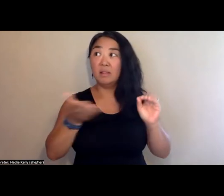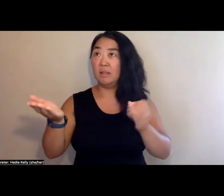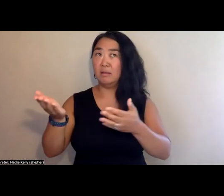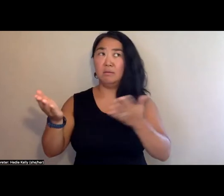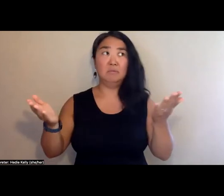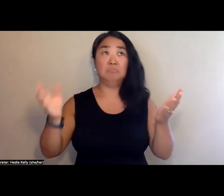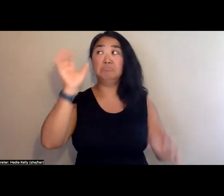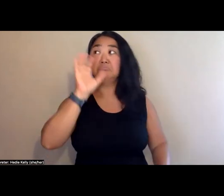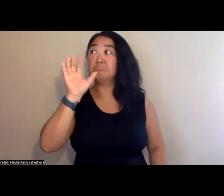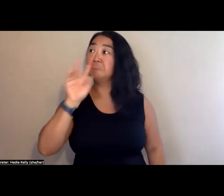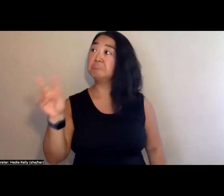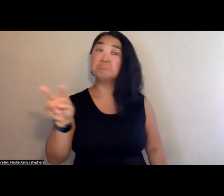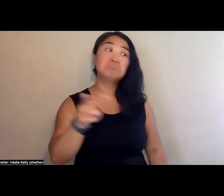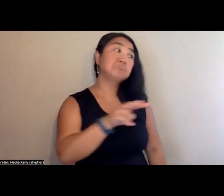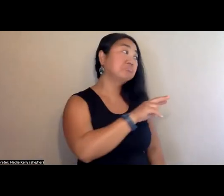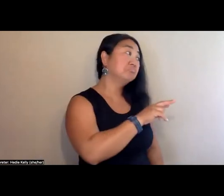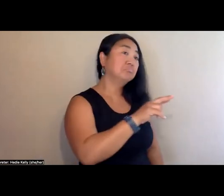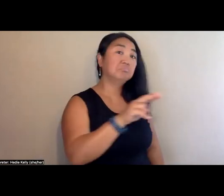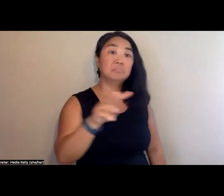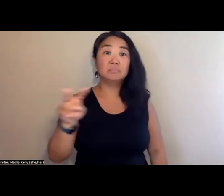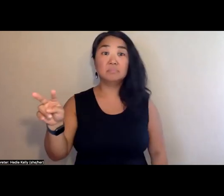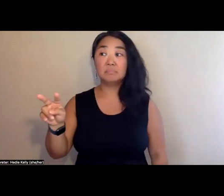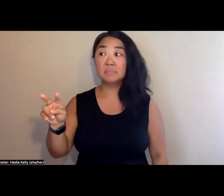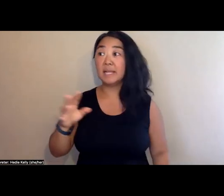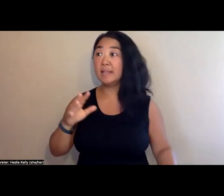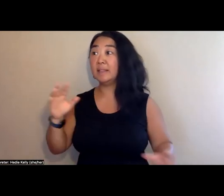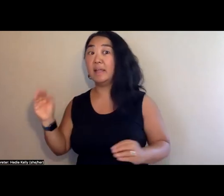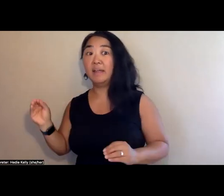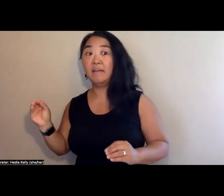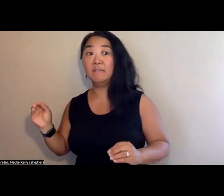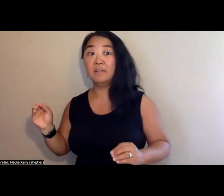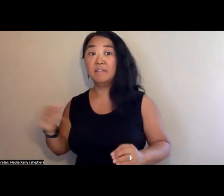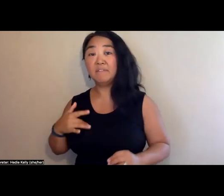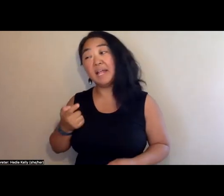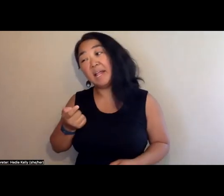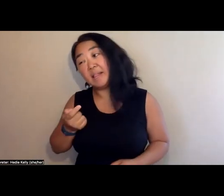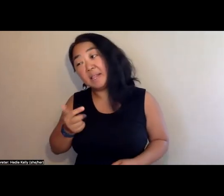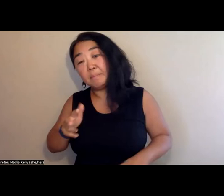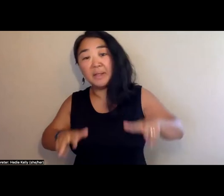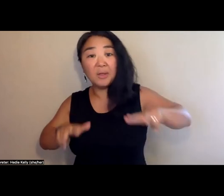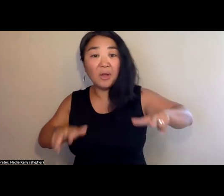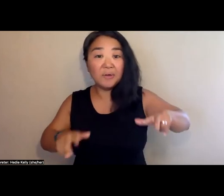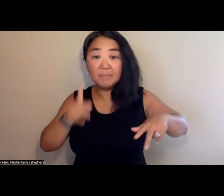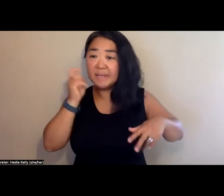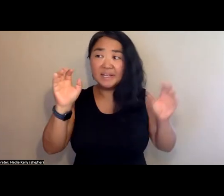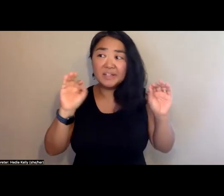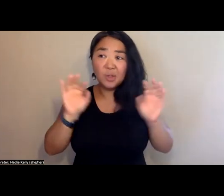bit and they left. Felt a little awkward maybe, because there's nothing clear